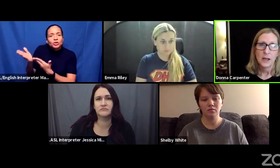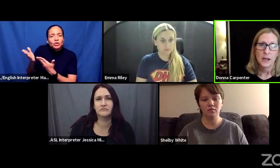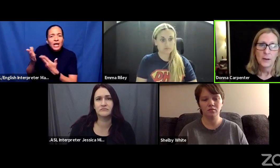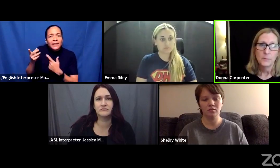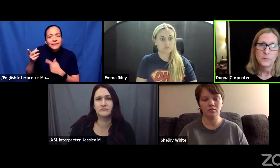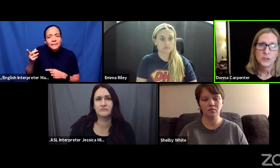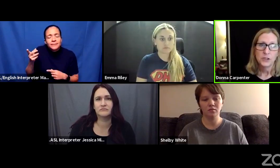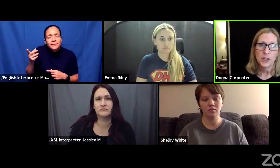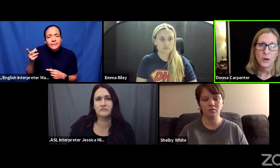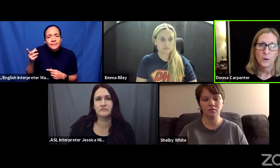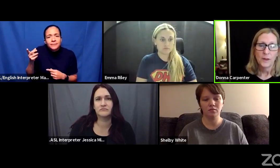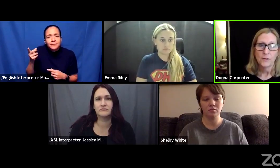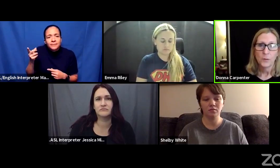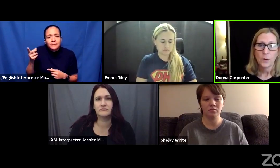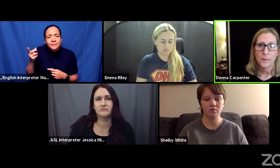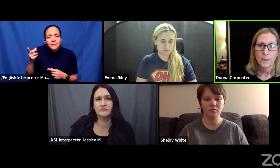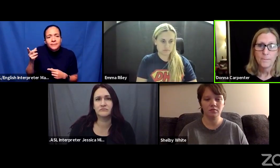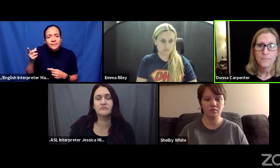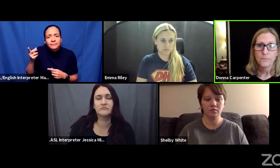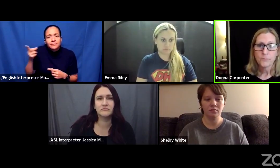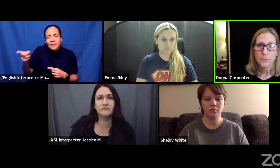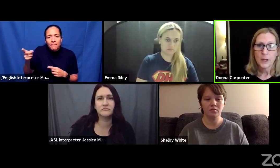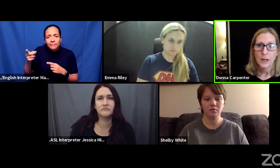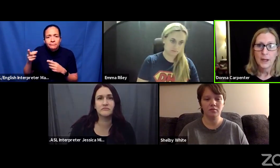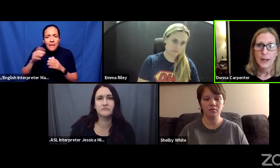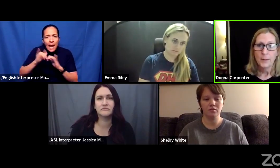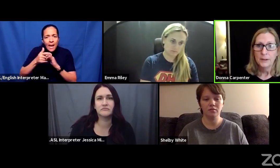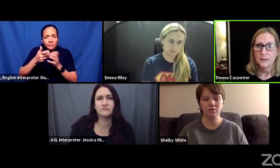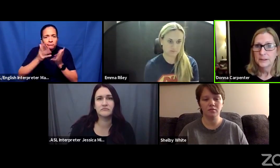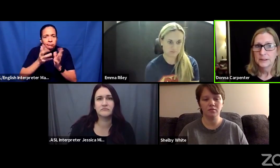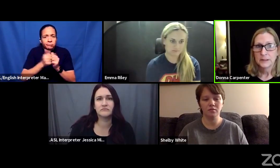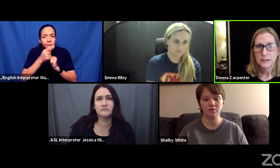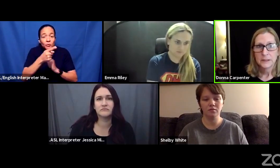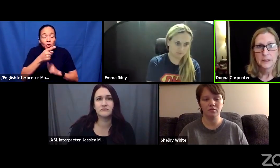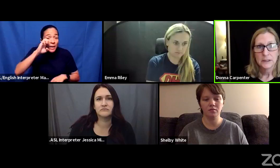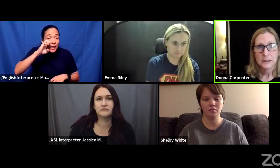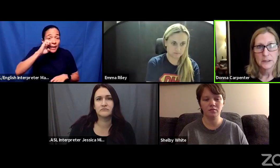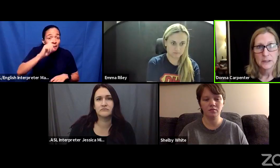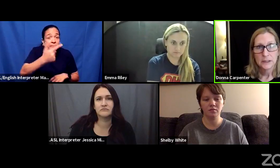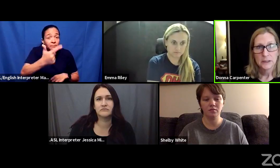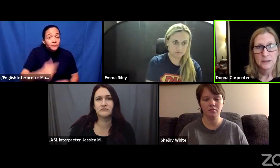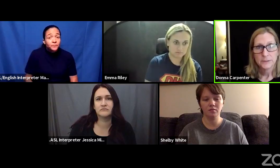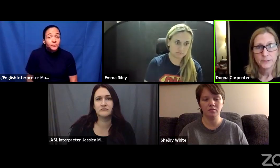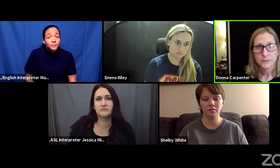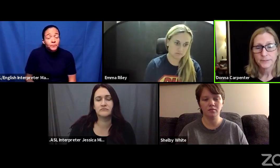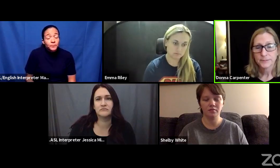suggest to share with everyone? Emma?